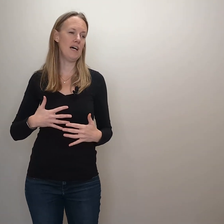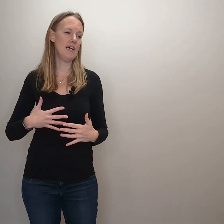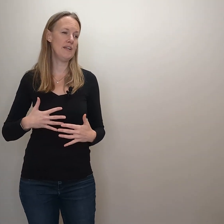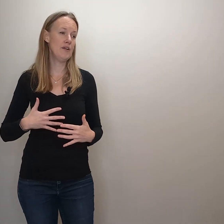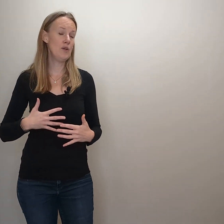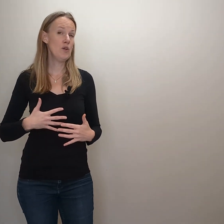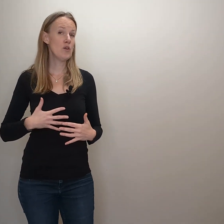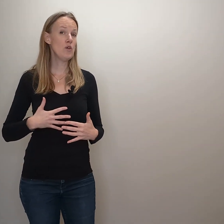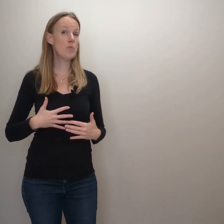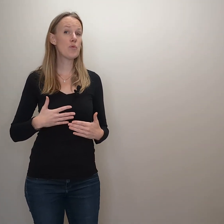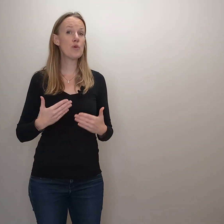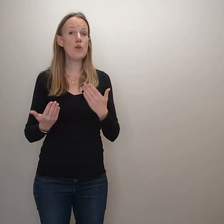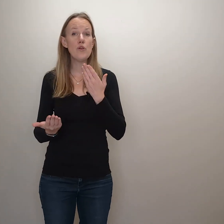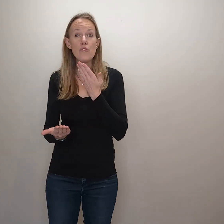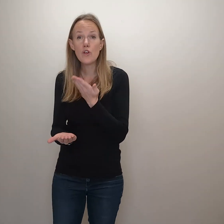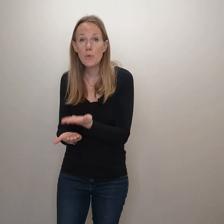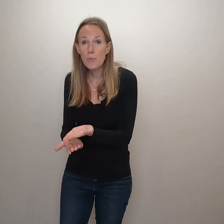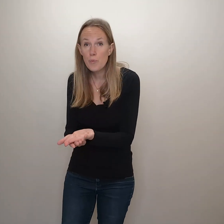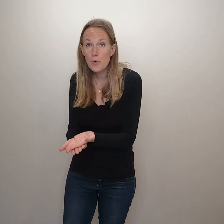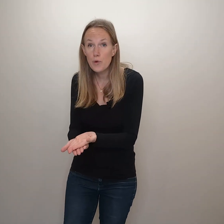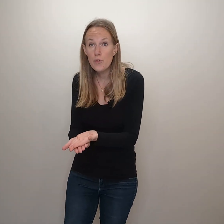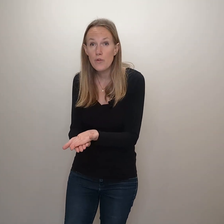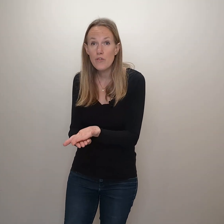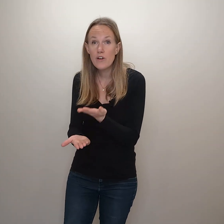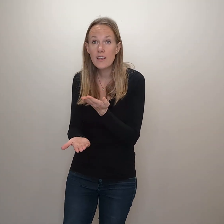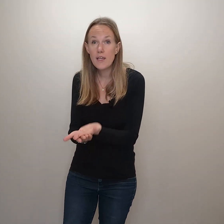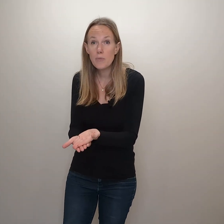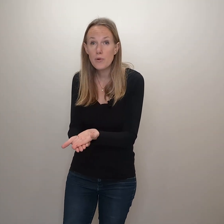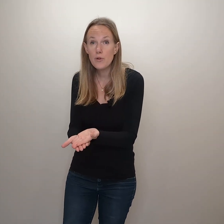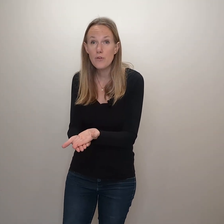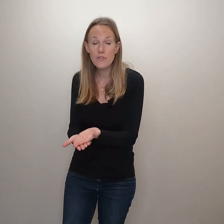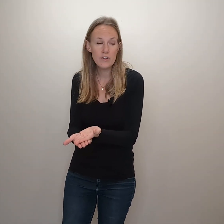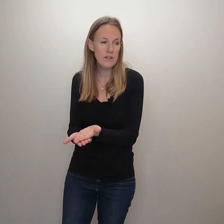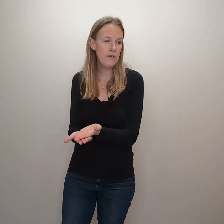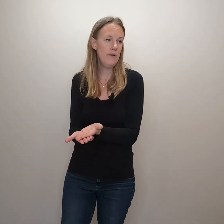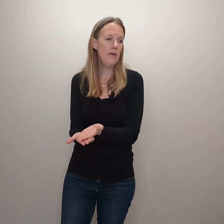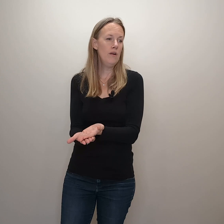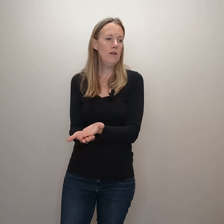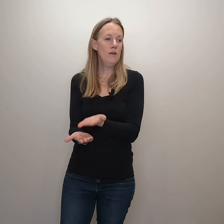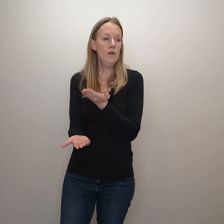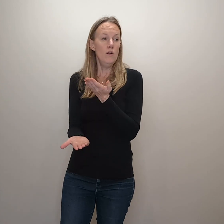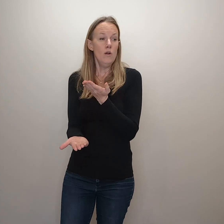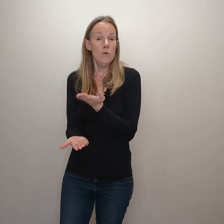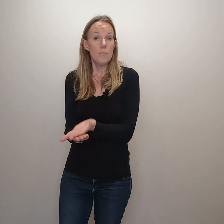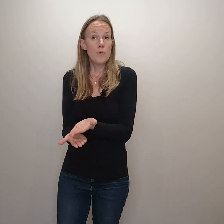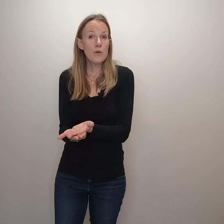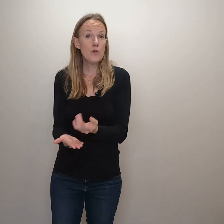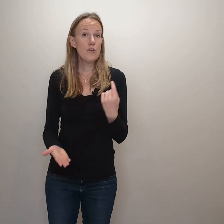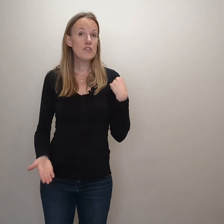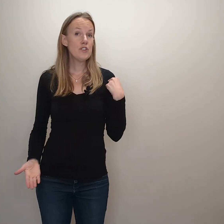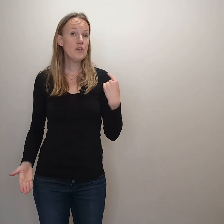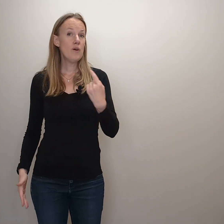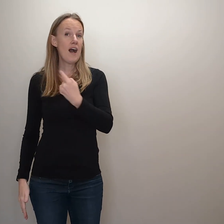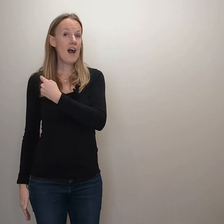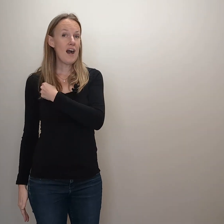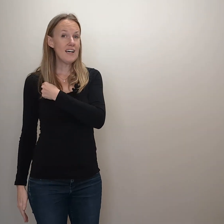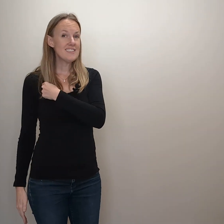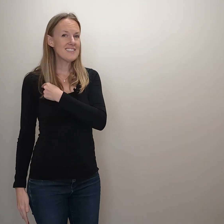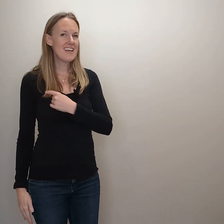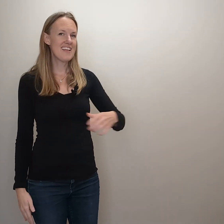blood, you proved. Okay, prove. prove to us